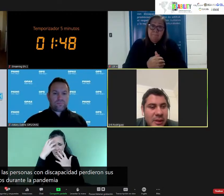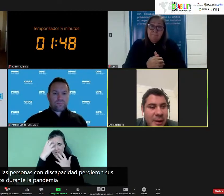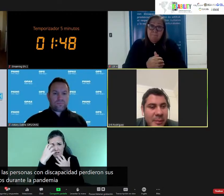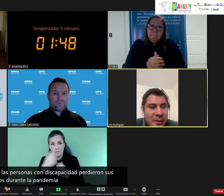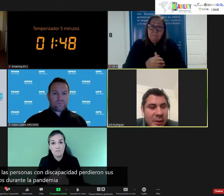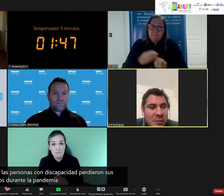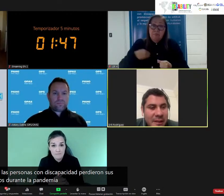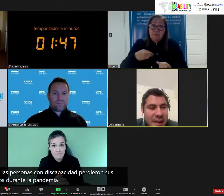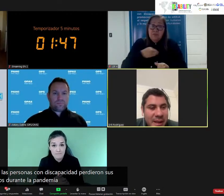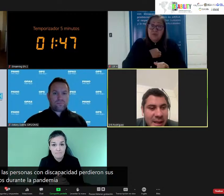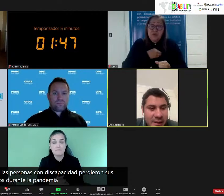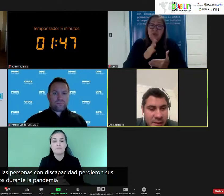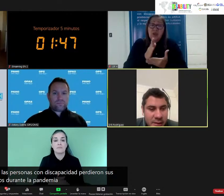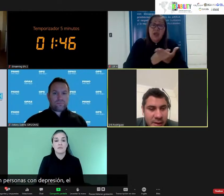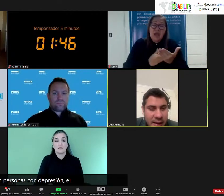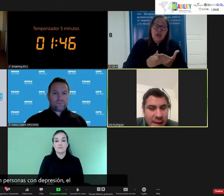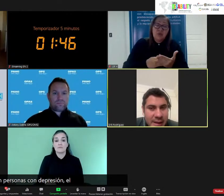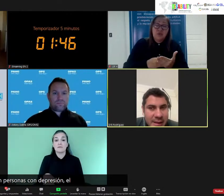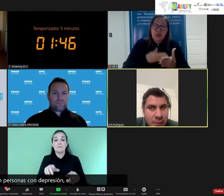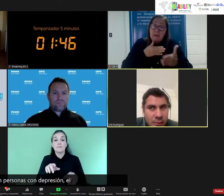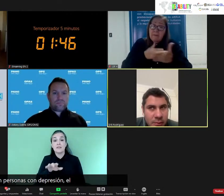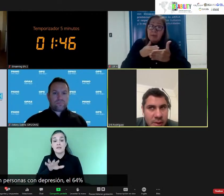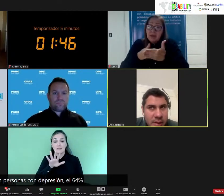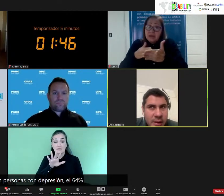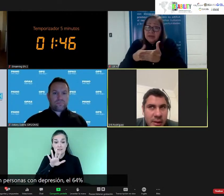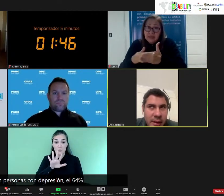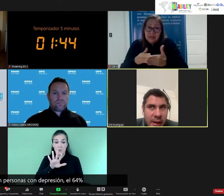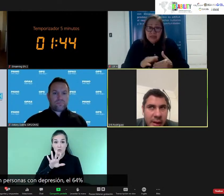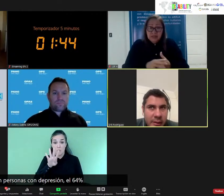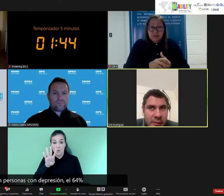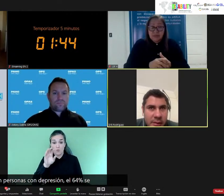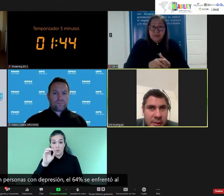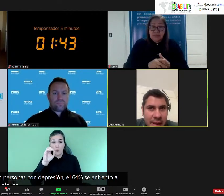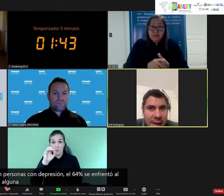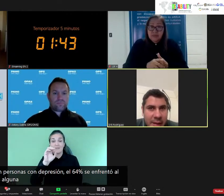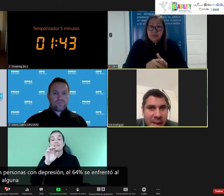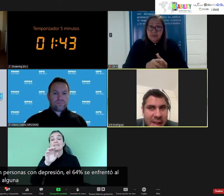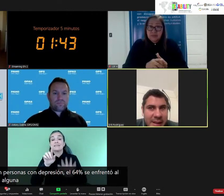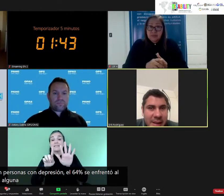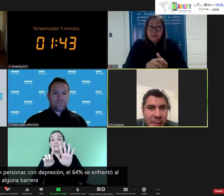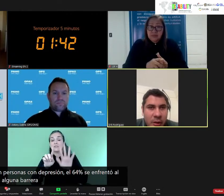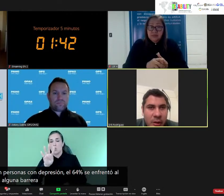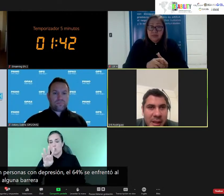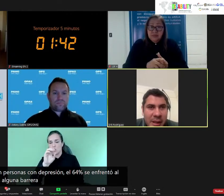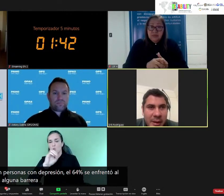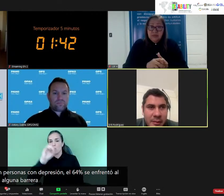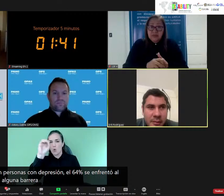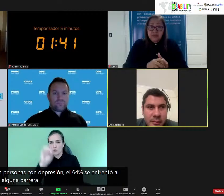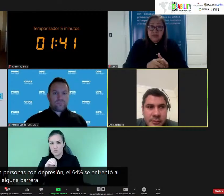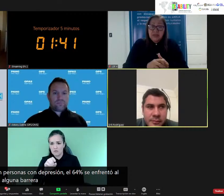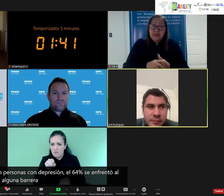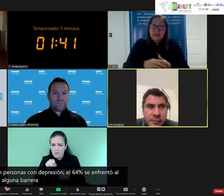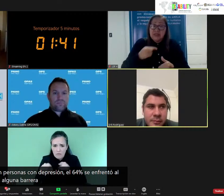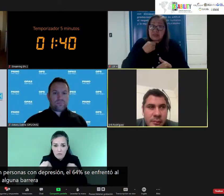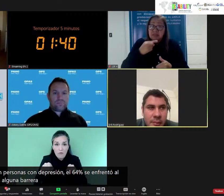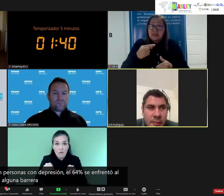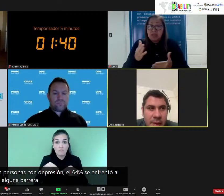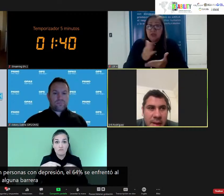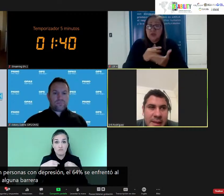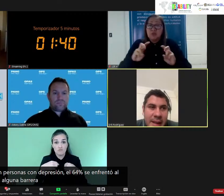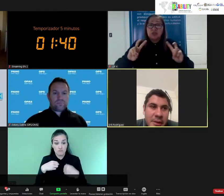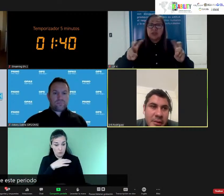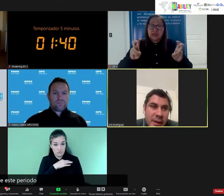had depression 64 faced at least one barrier in the health